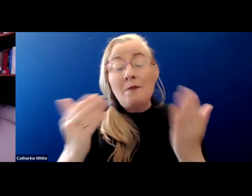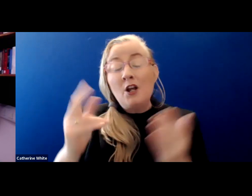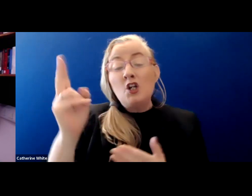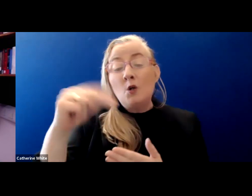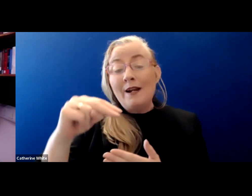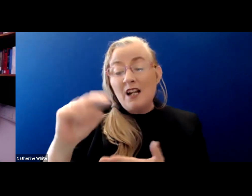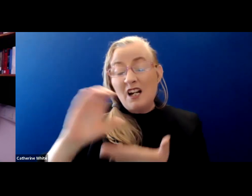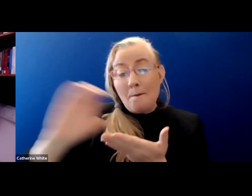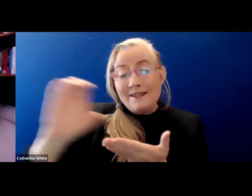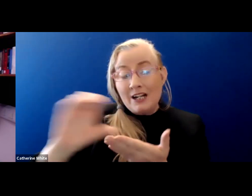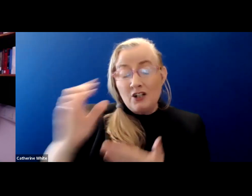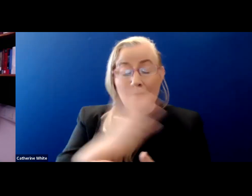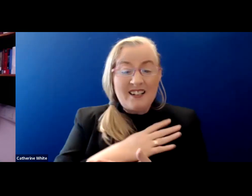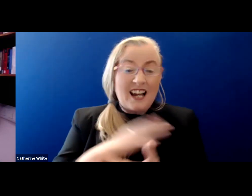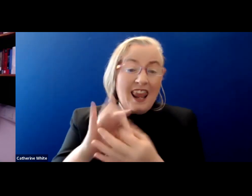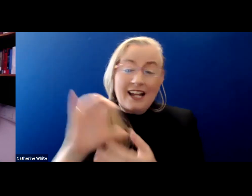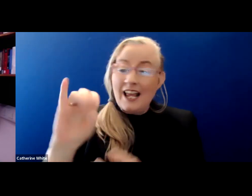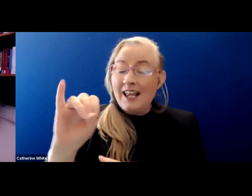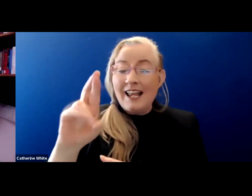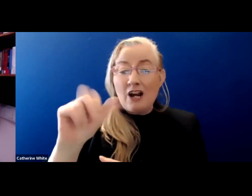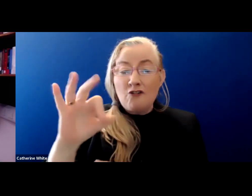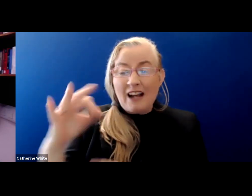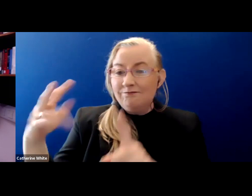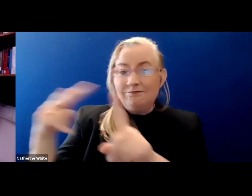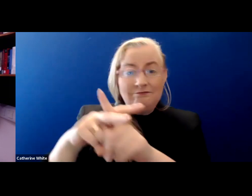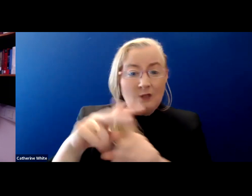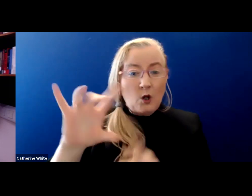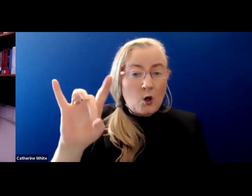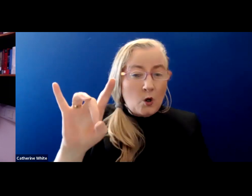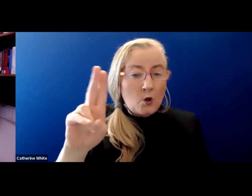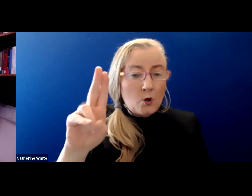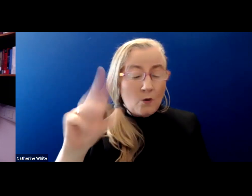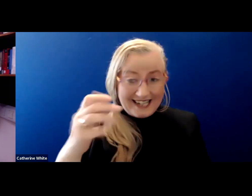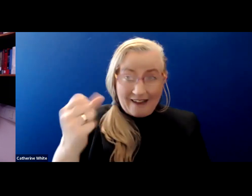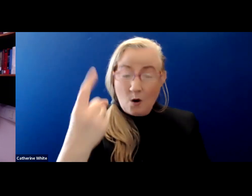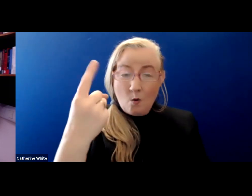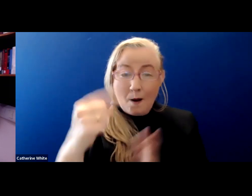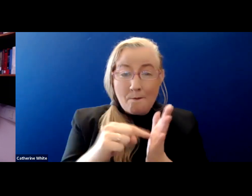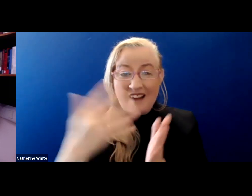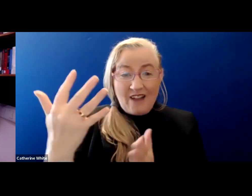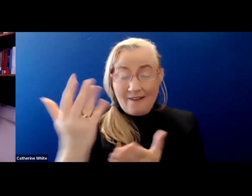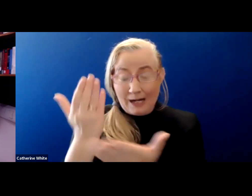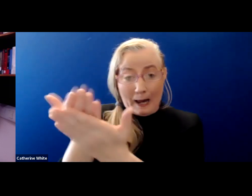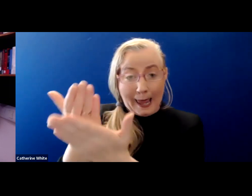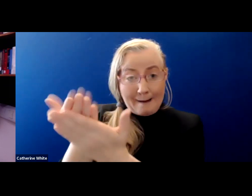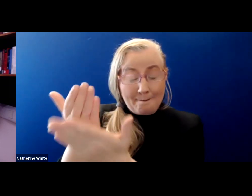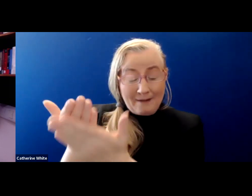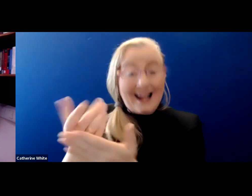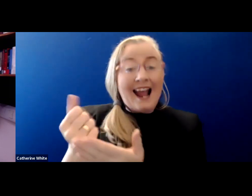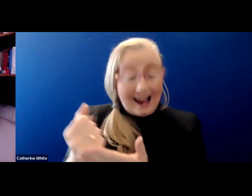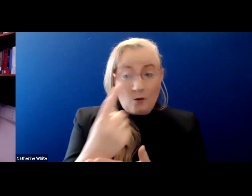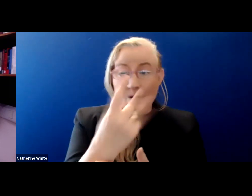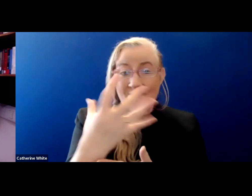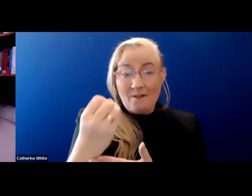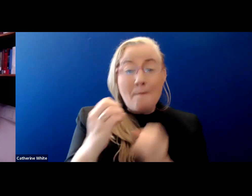Commission, which dealt with Iraq's invasion of Kuwait, had 1.5 million claimants and awarded 50 billion US